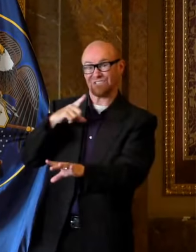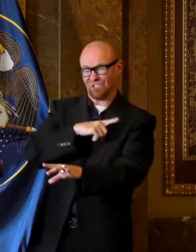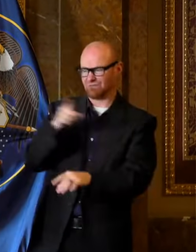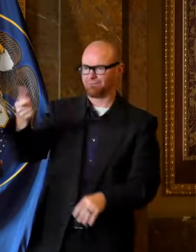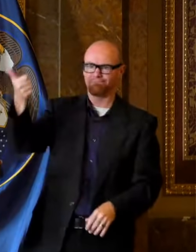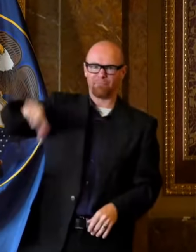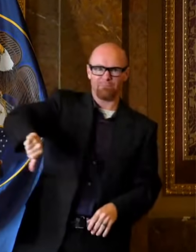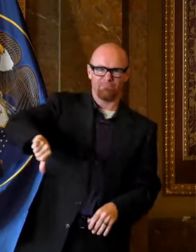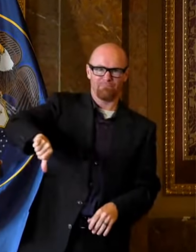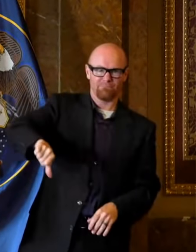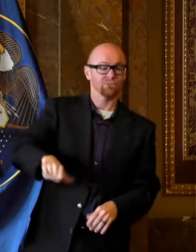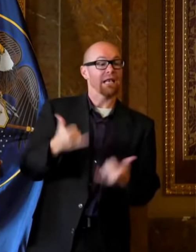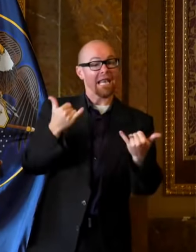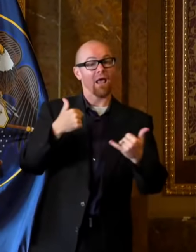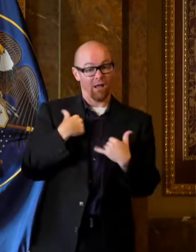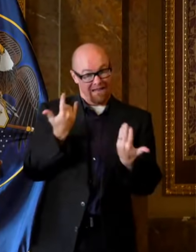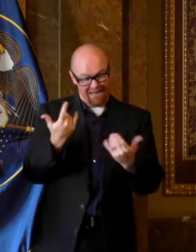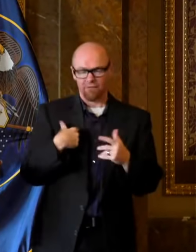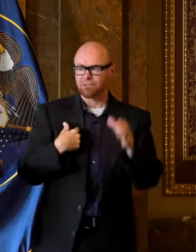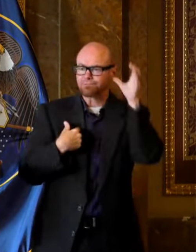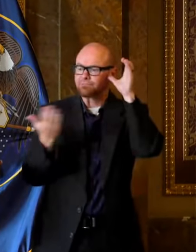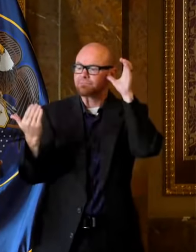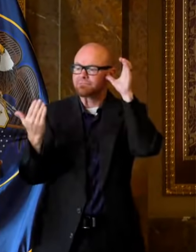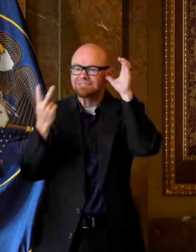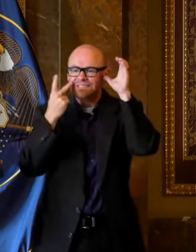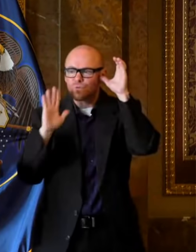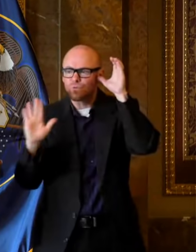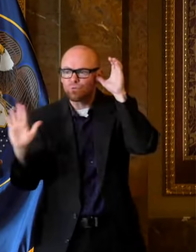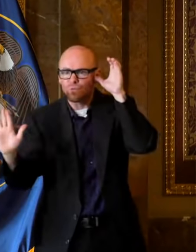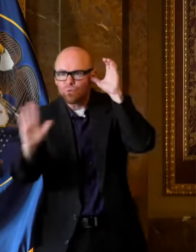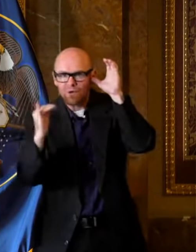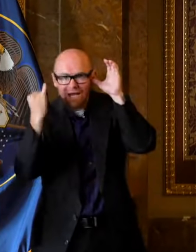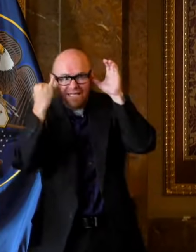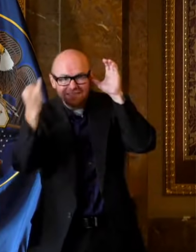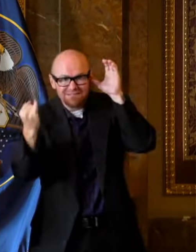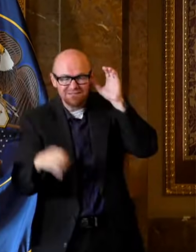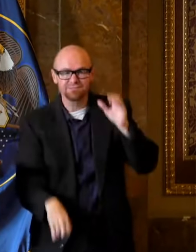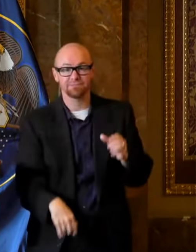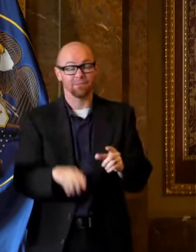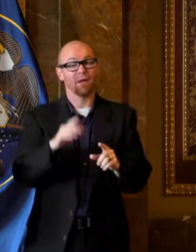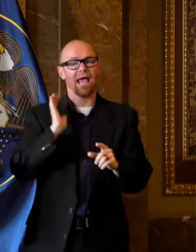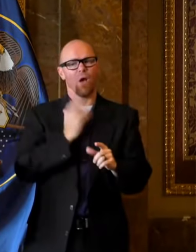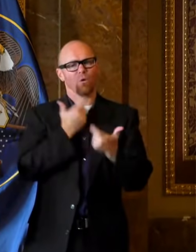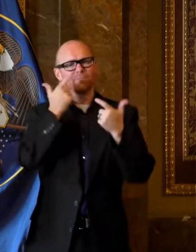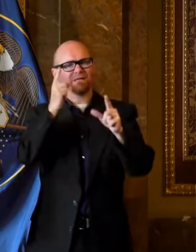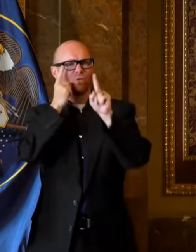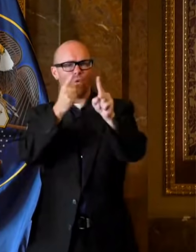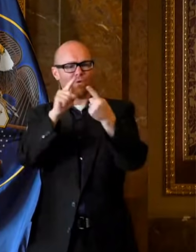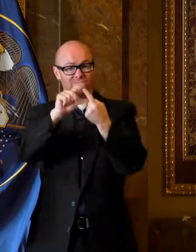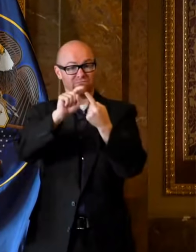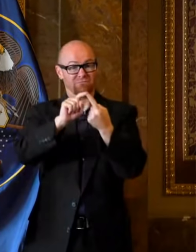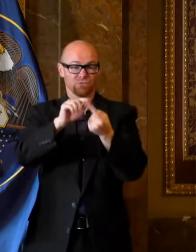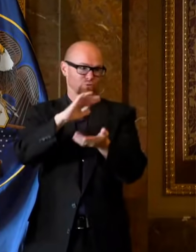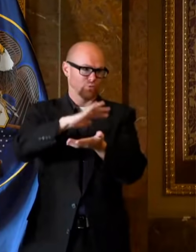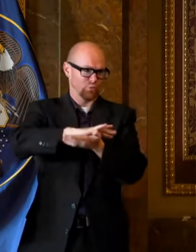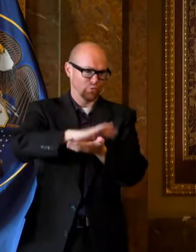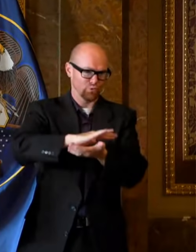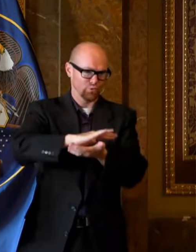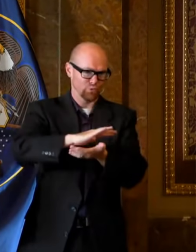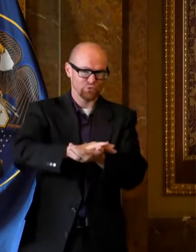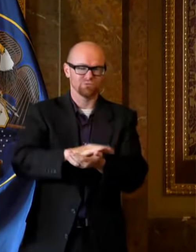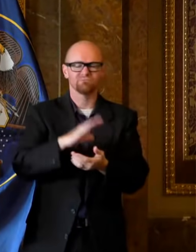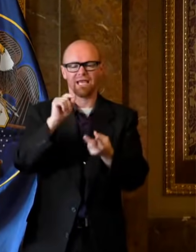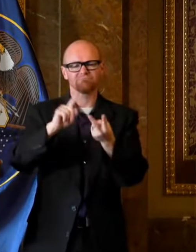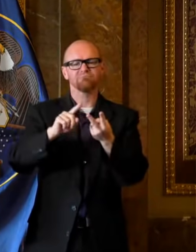to hear some of theirs. We'll be talking again specifically about schools and the broader